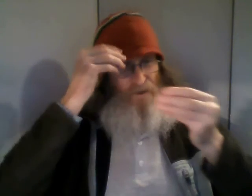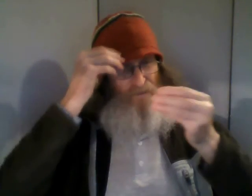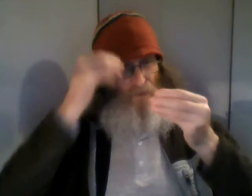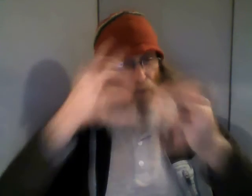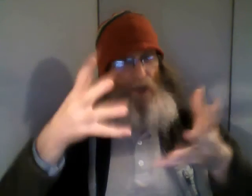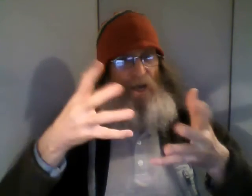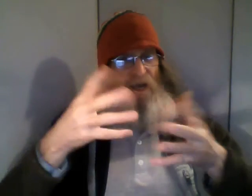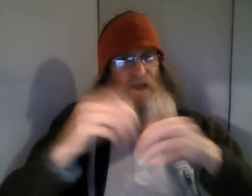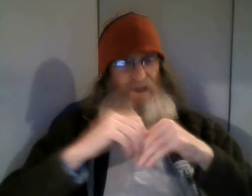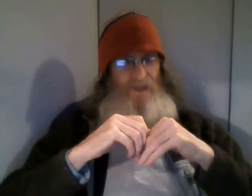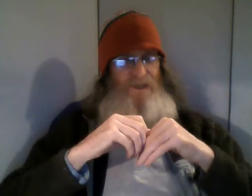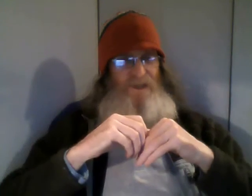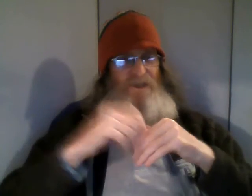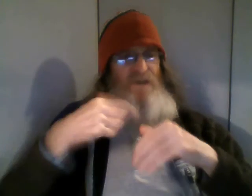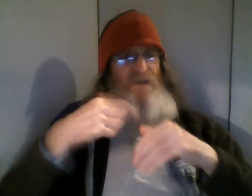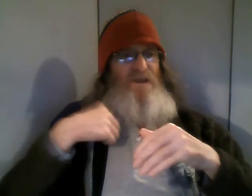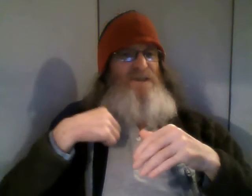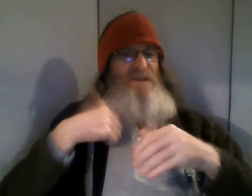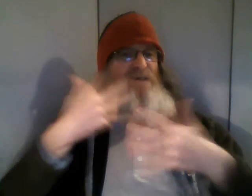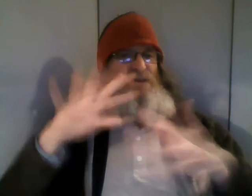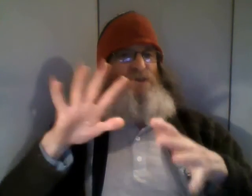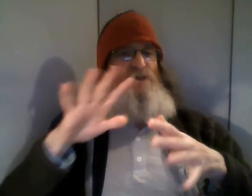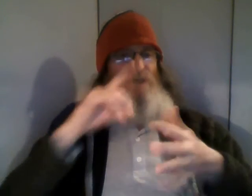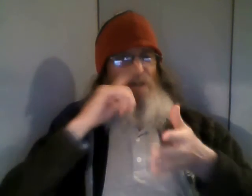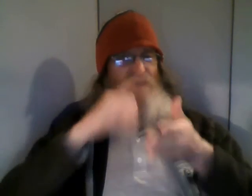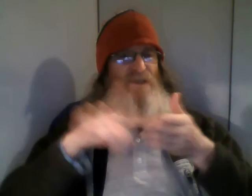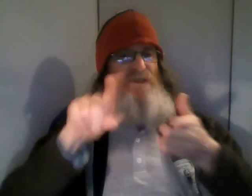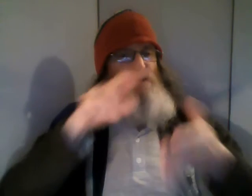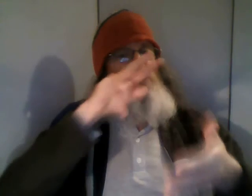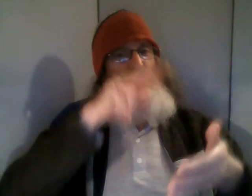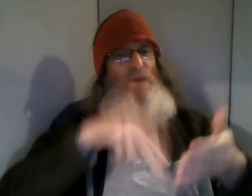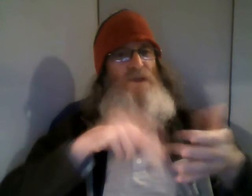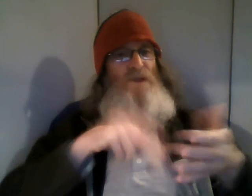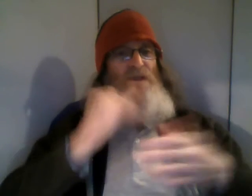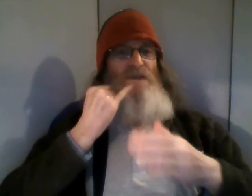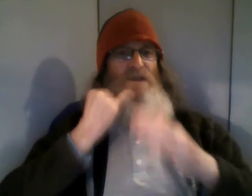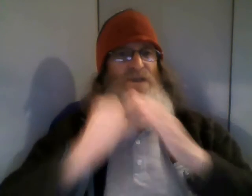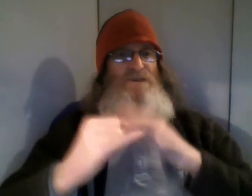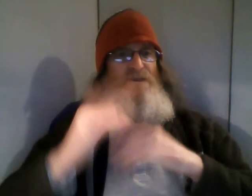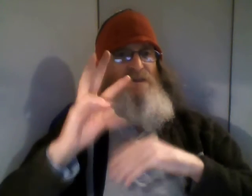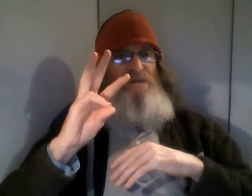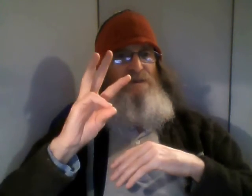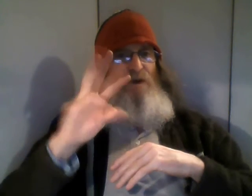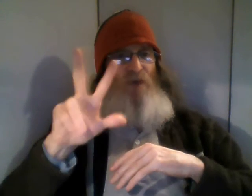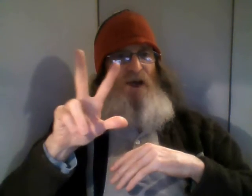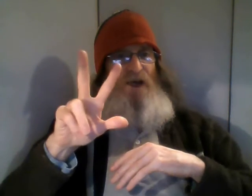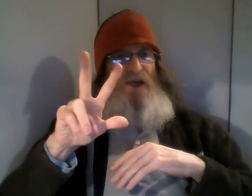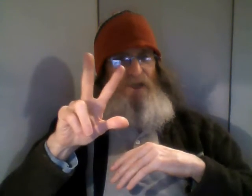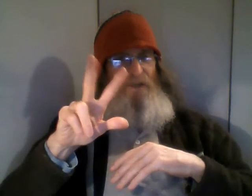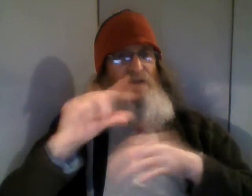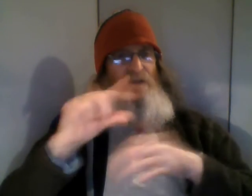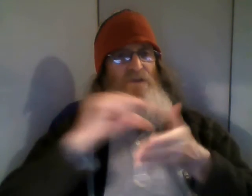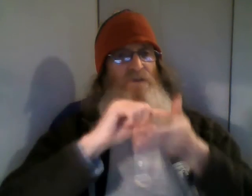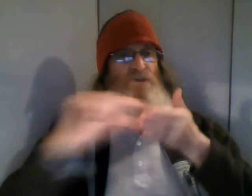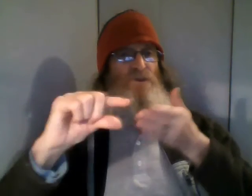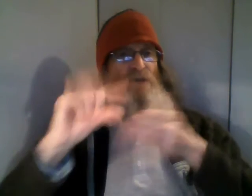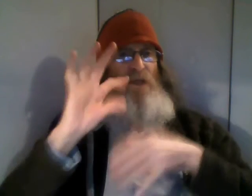chart. Now I was wondering if you'd be interested in becoming involved in the study. What kind of study? Well, specifically related to concussion. I